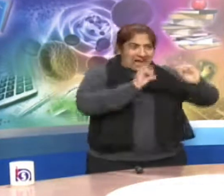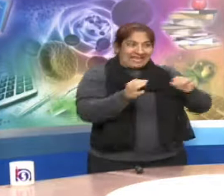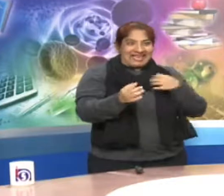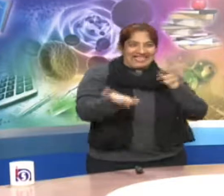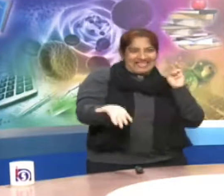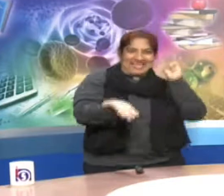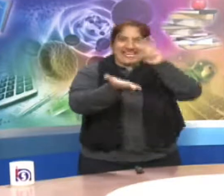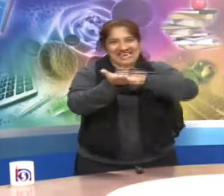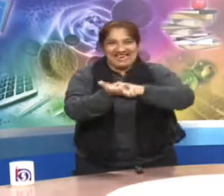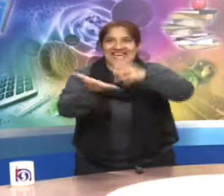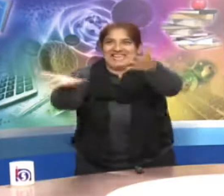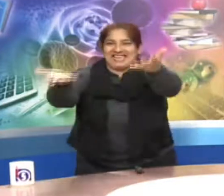from the picture.